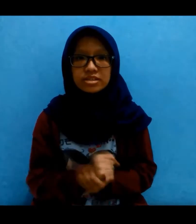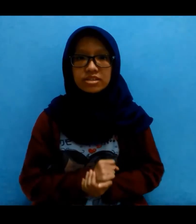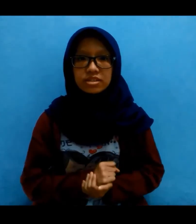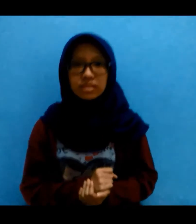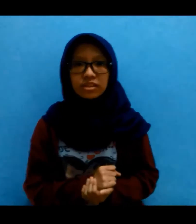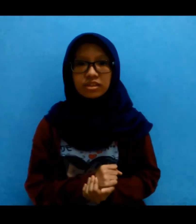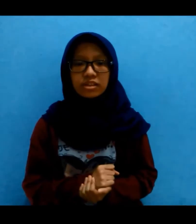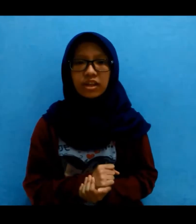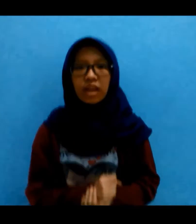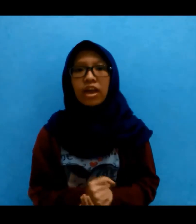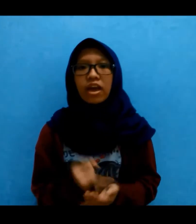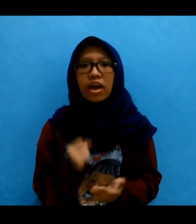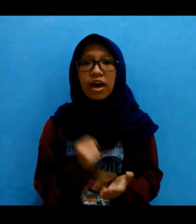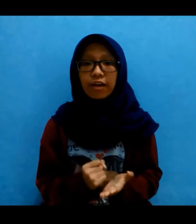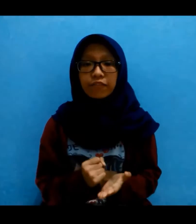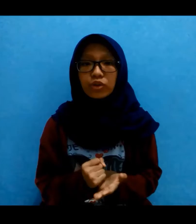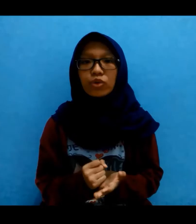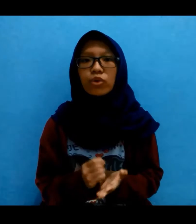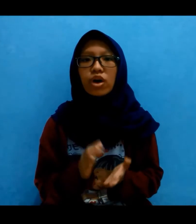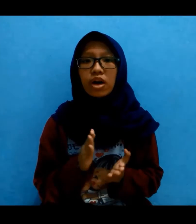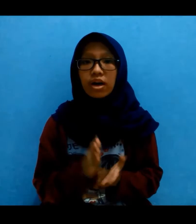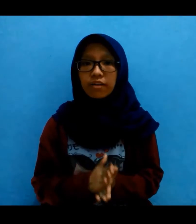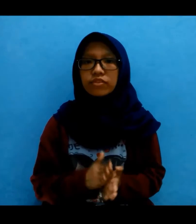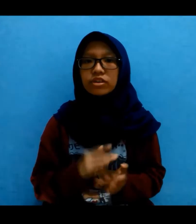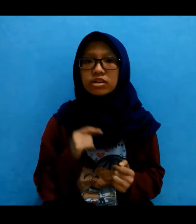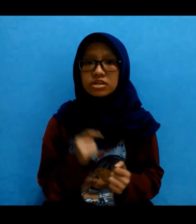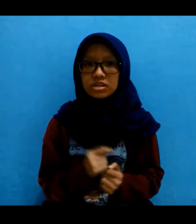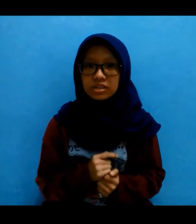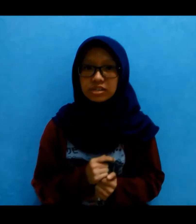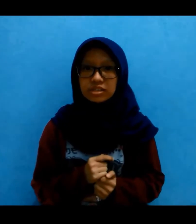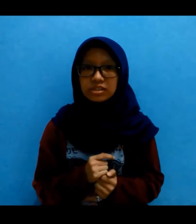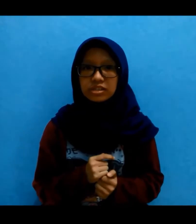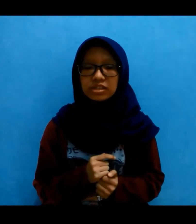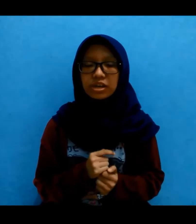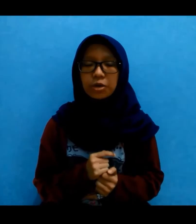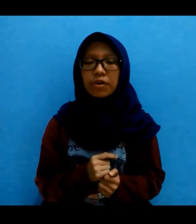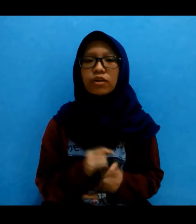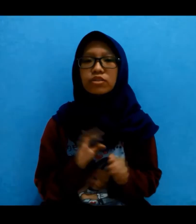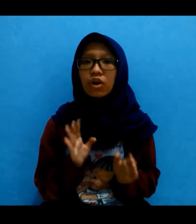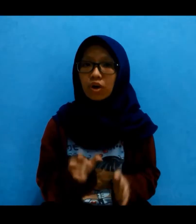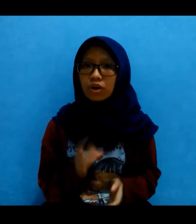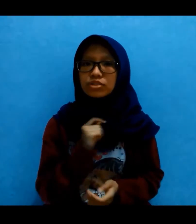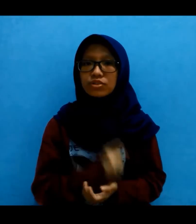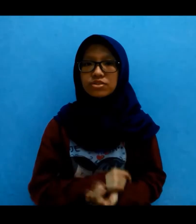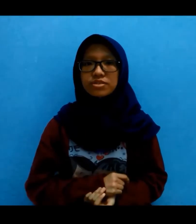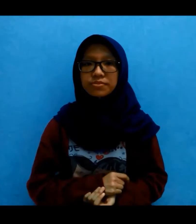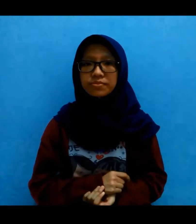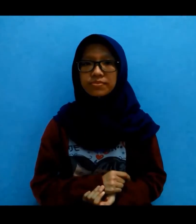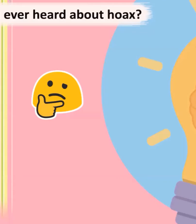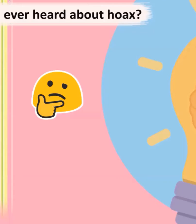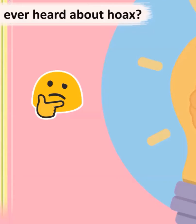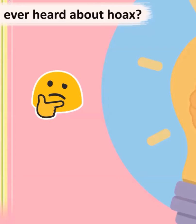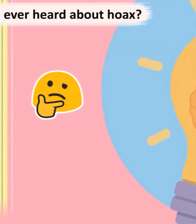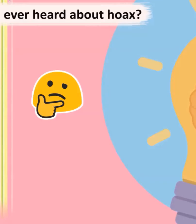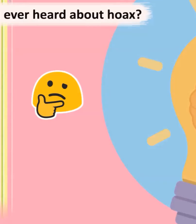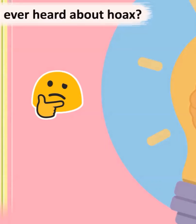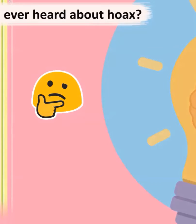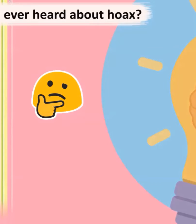is, have you ever heard about hoax news?